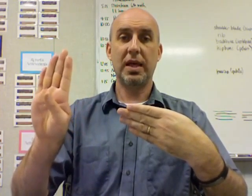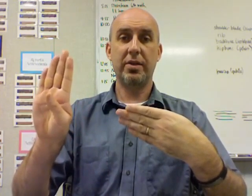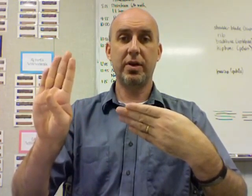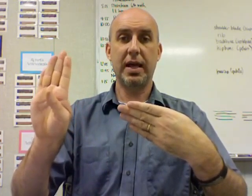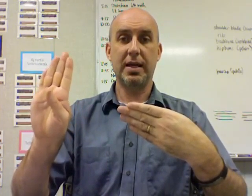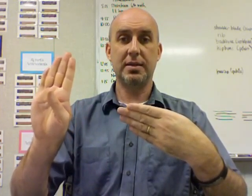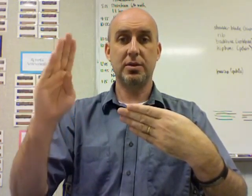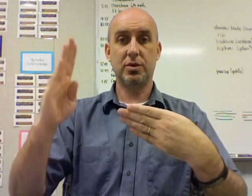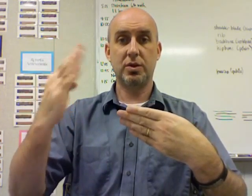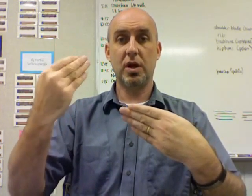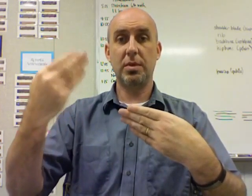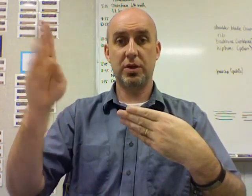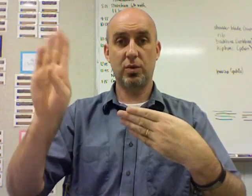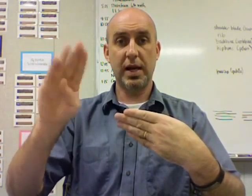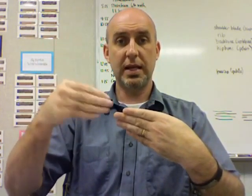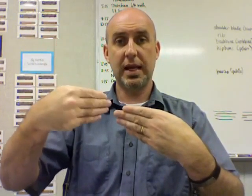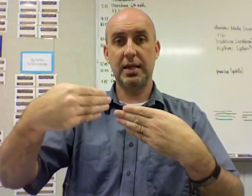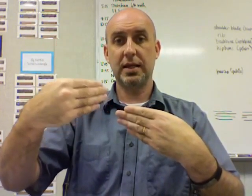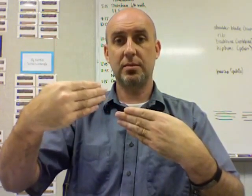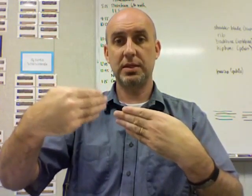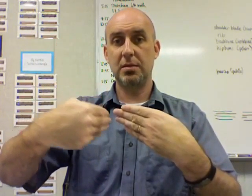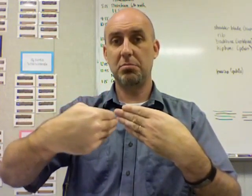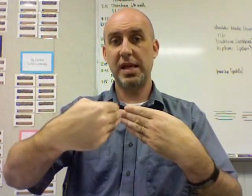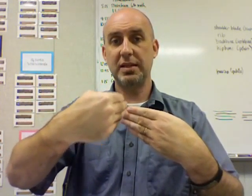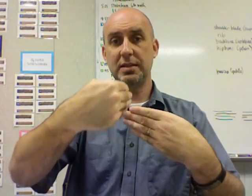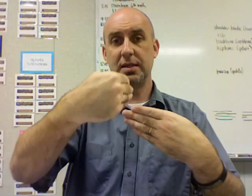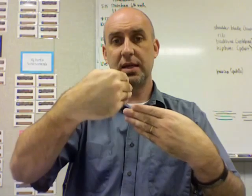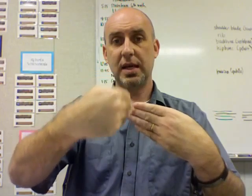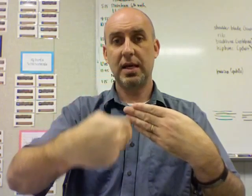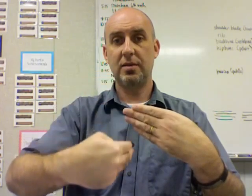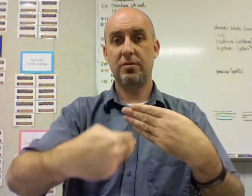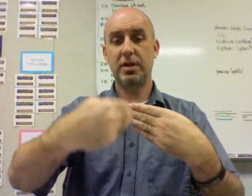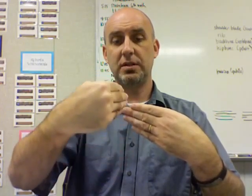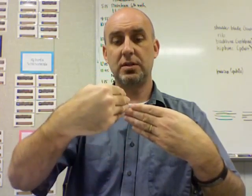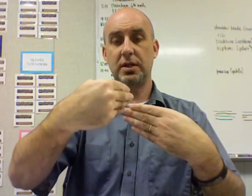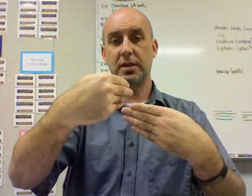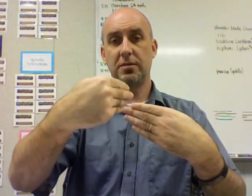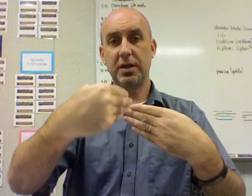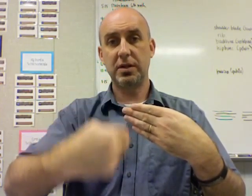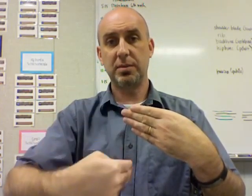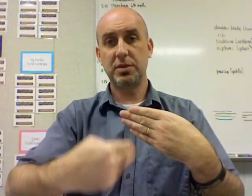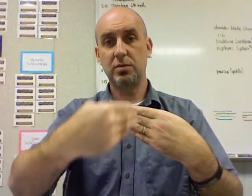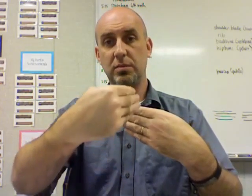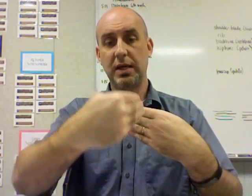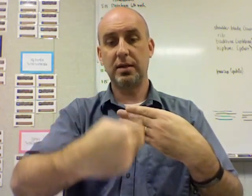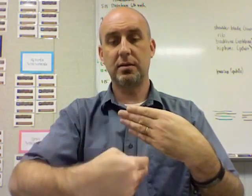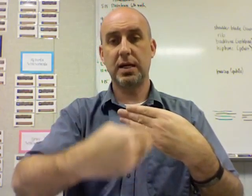other hand, your writing hand, comes and then bends, and in front, starting at the fingertips, you make little